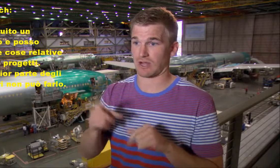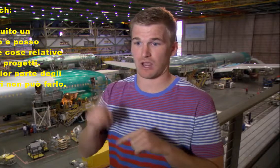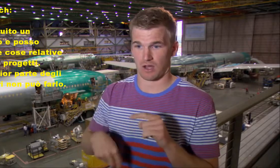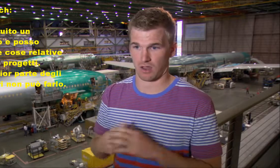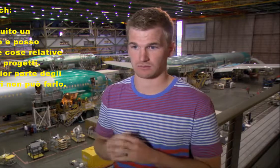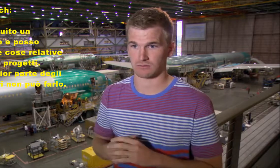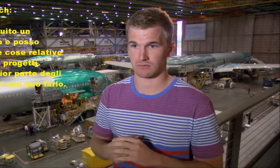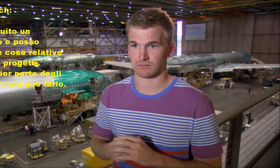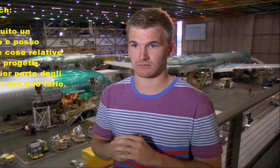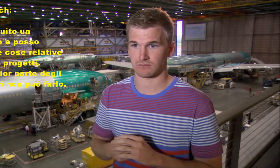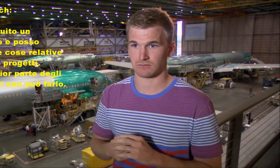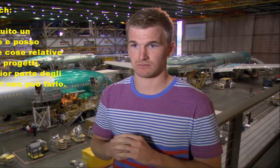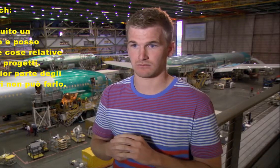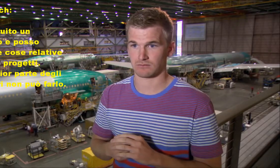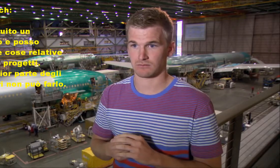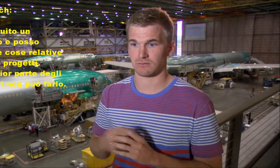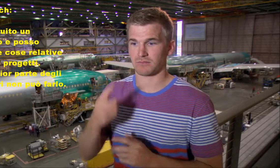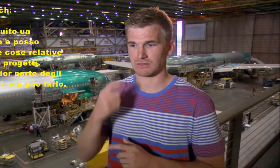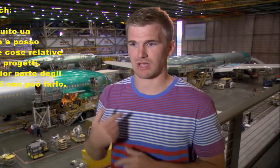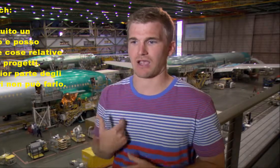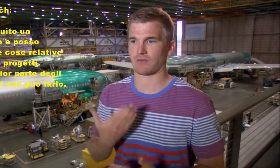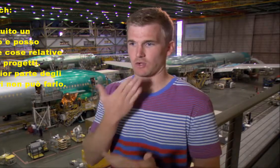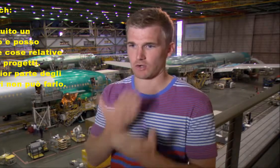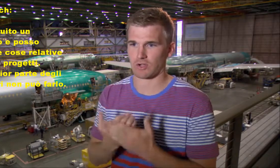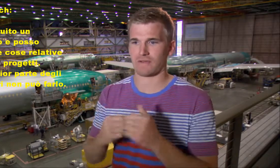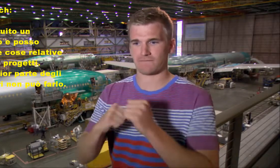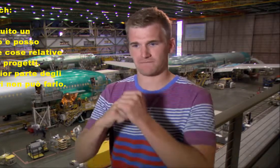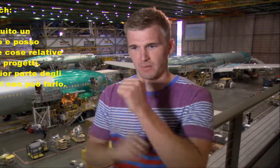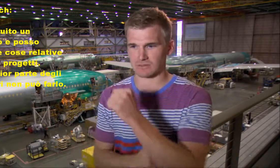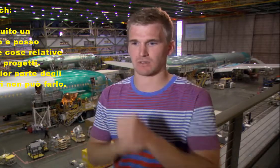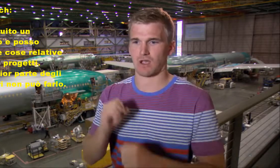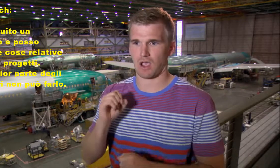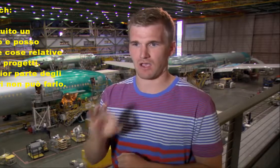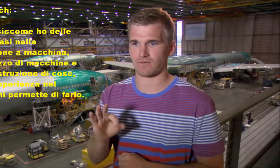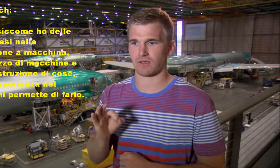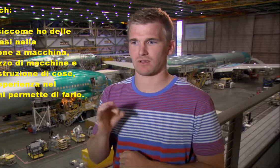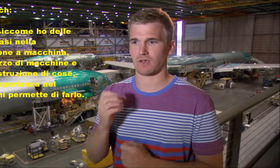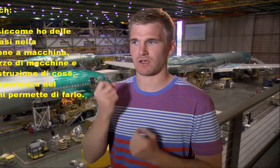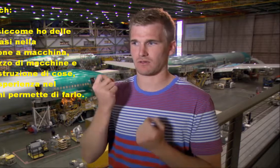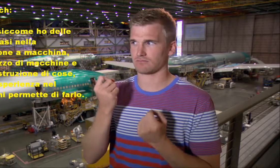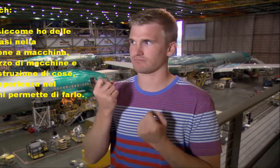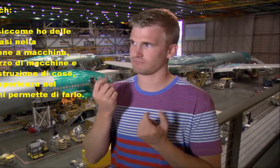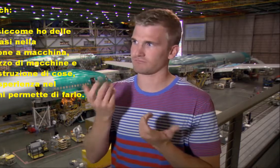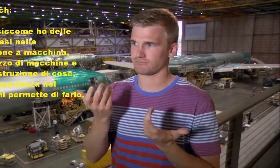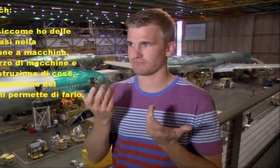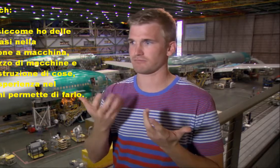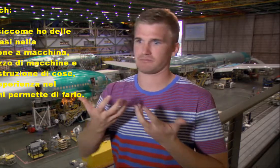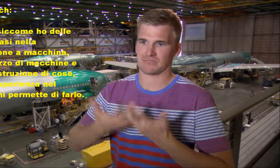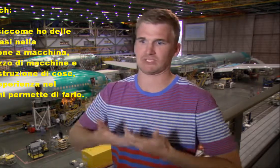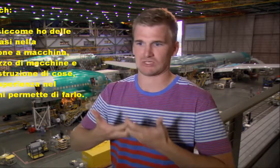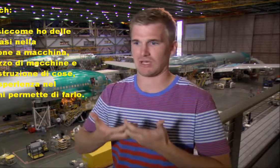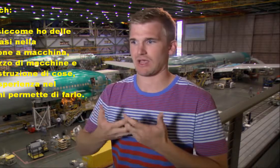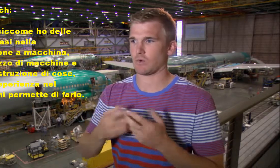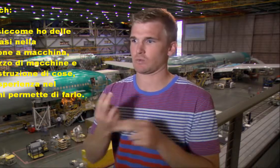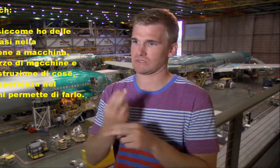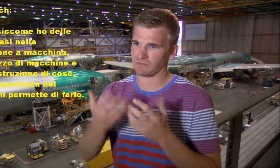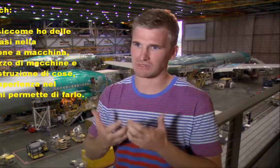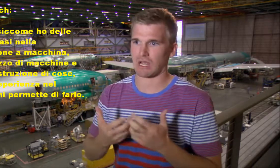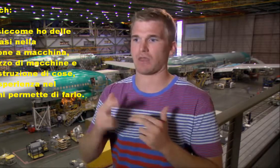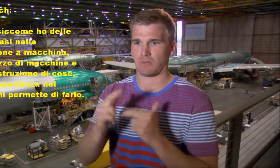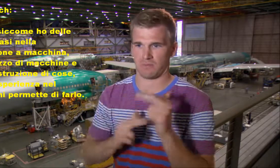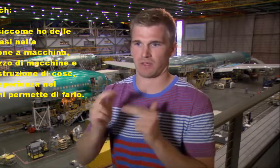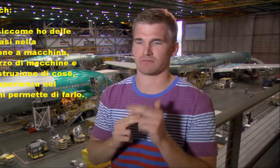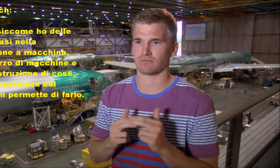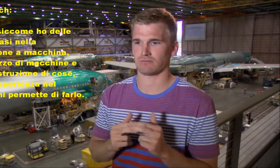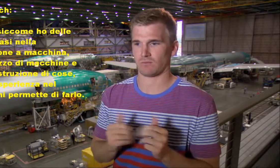Most engineers cannot do that. So because I got that good foundation of machining and using machines and building things,